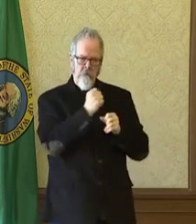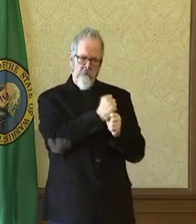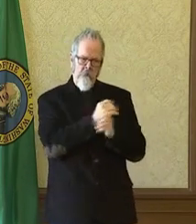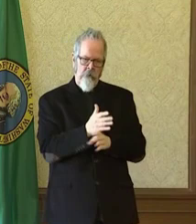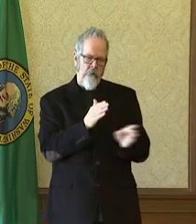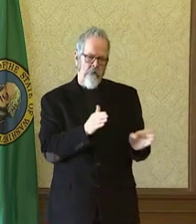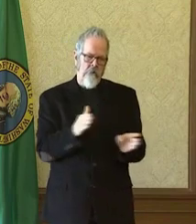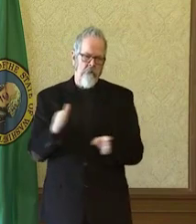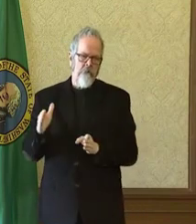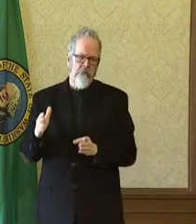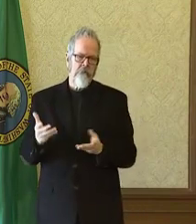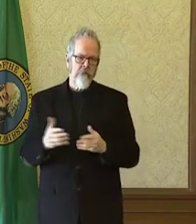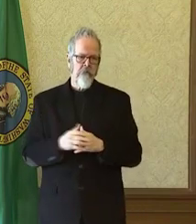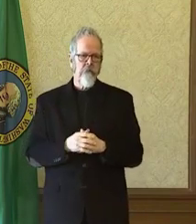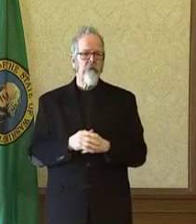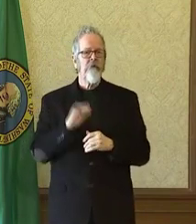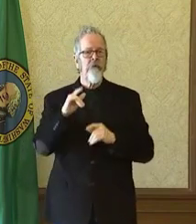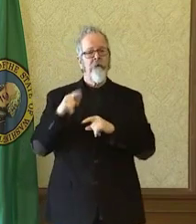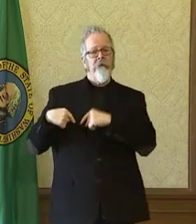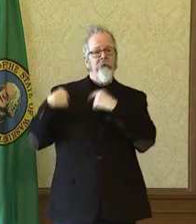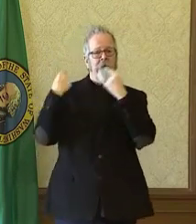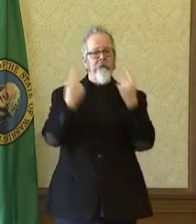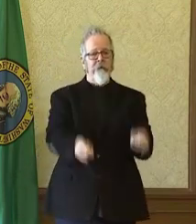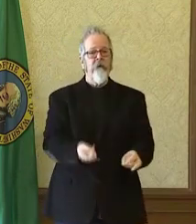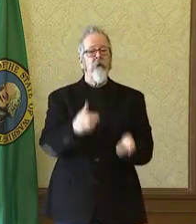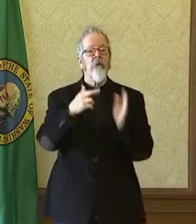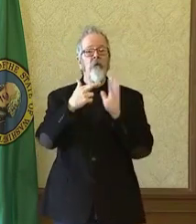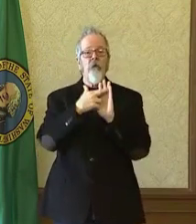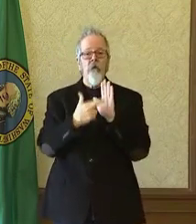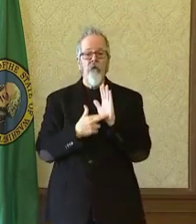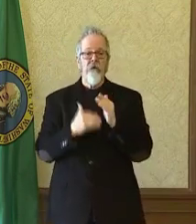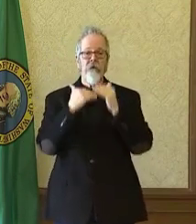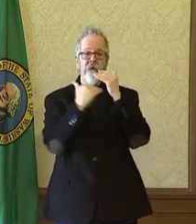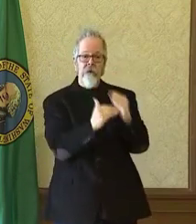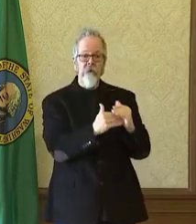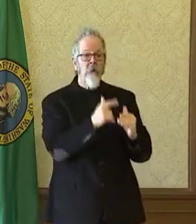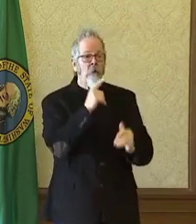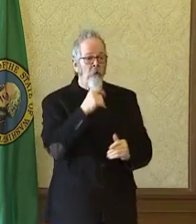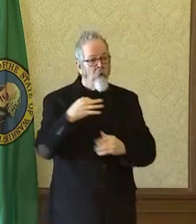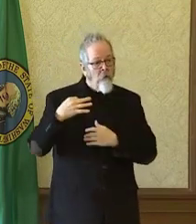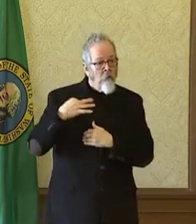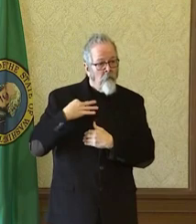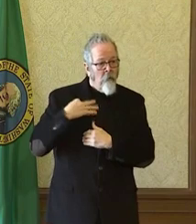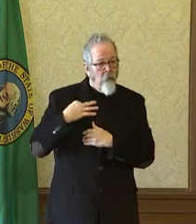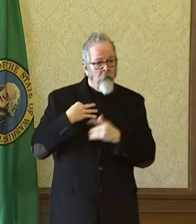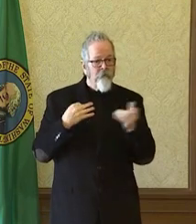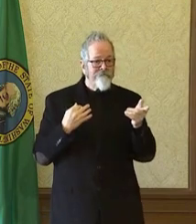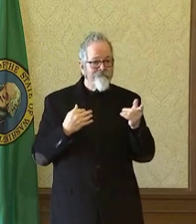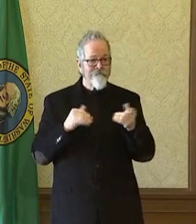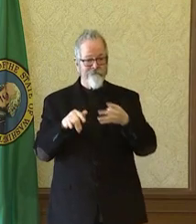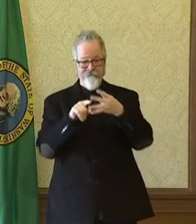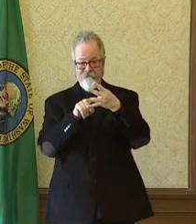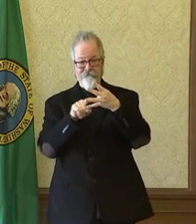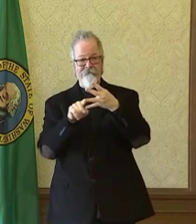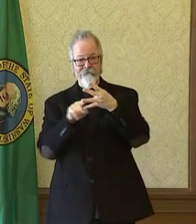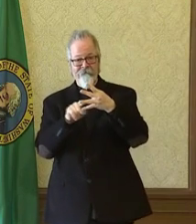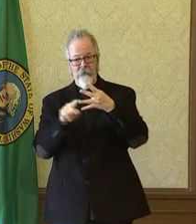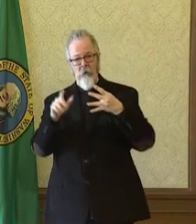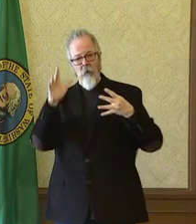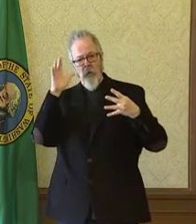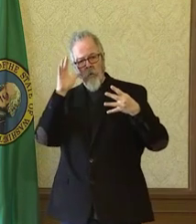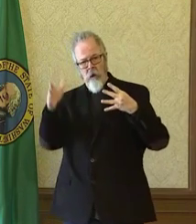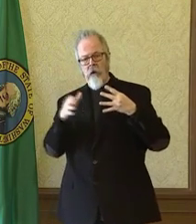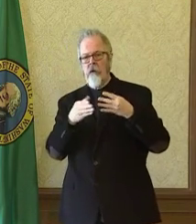this new pandemic unemployment assistance. Plus, anybody on unemployment insurance or this new pandemic unemployment assistance get an